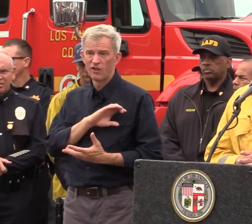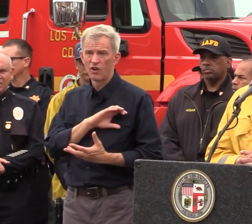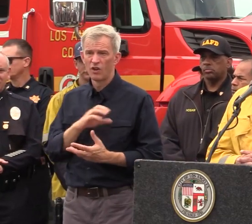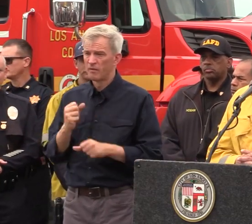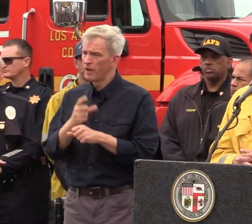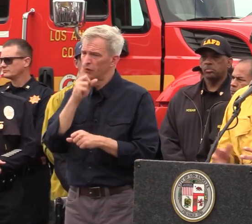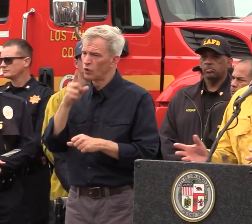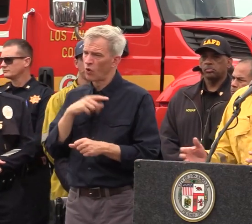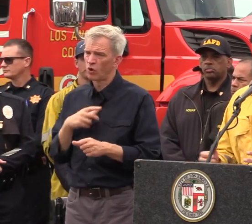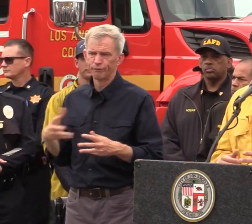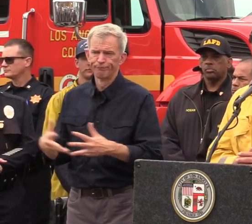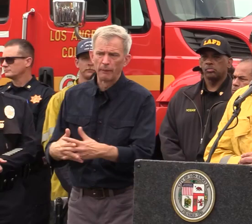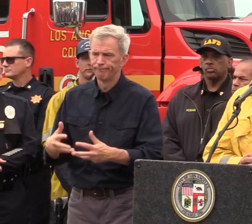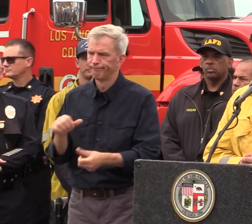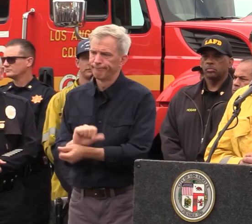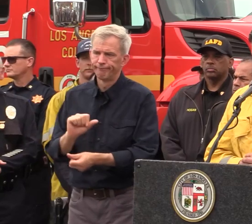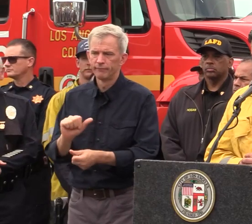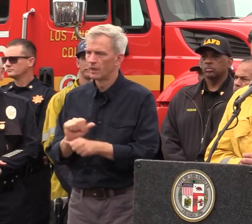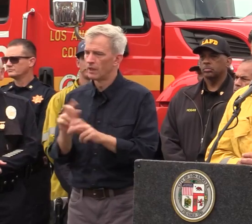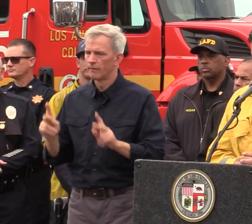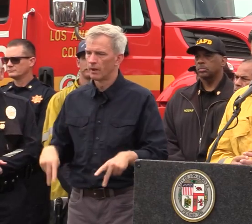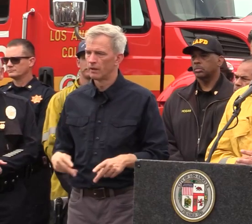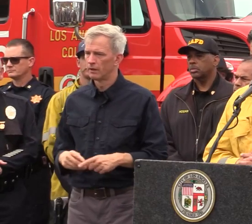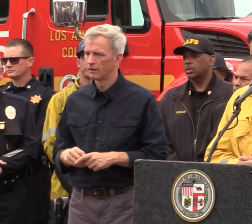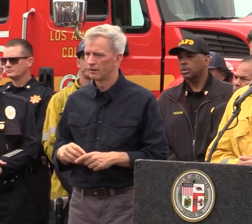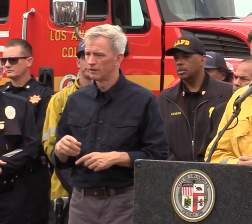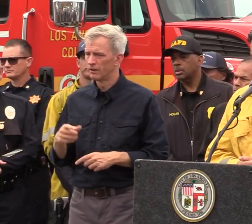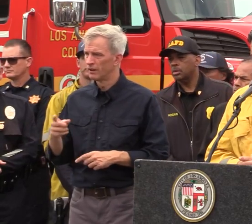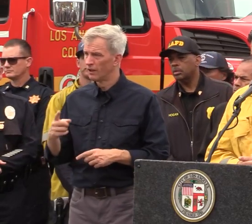apprehend anybody who may be starting these types of fires.